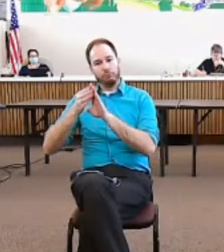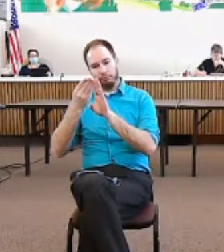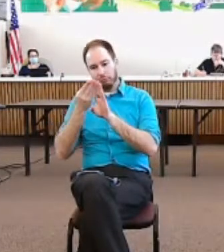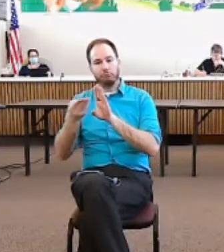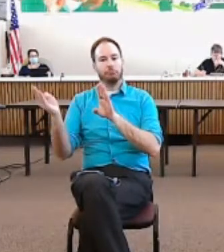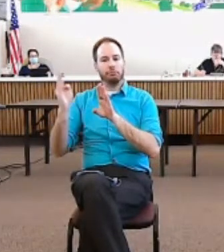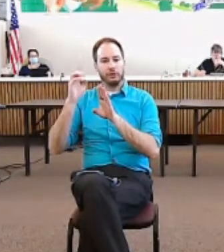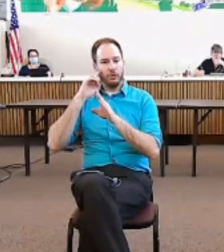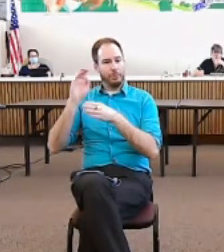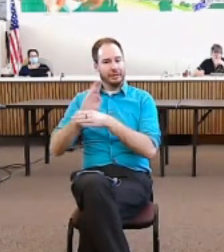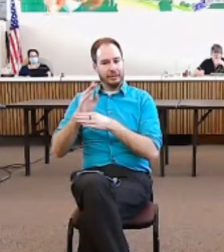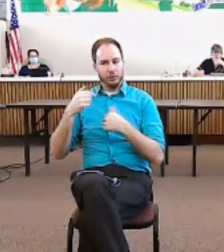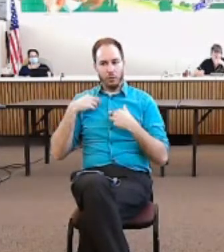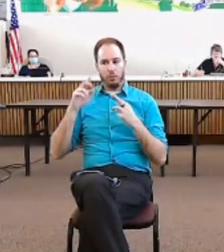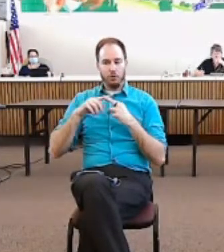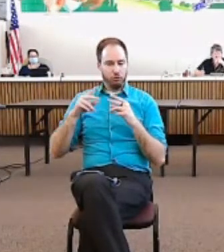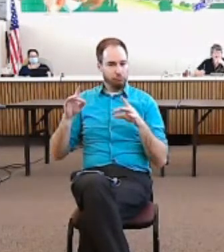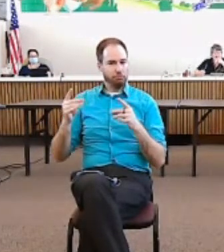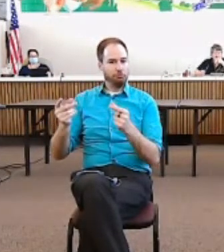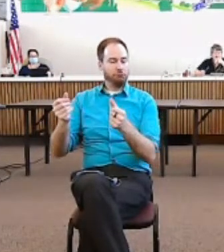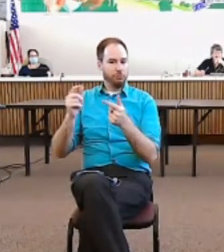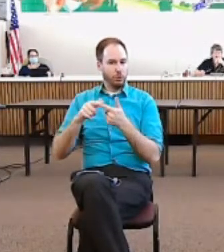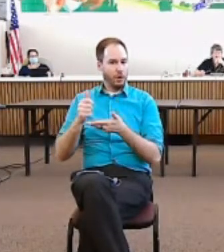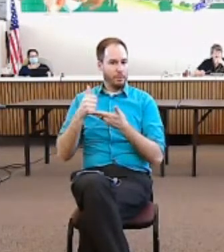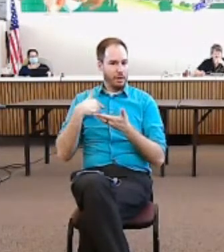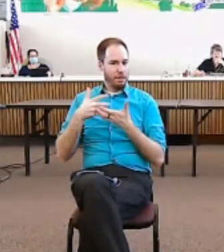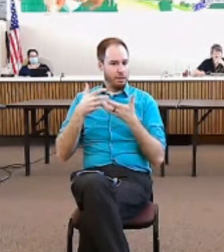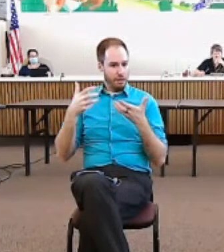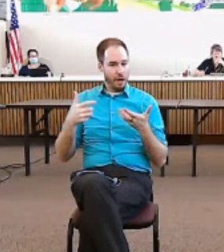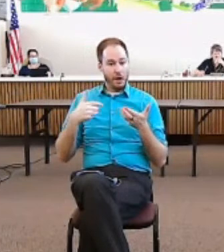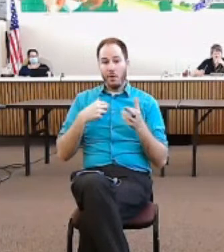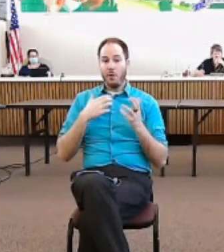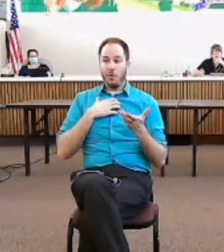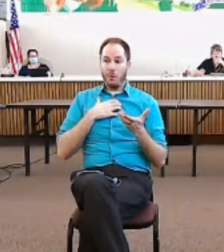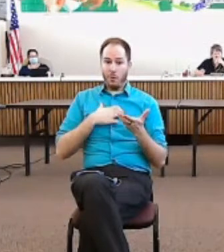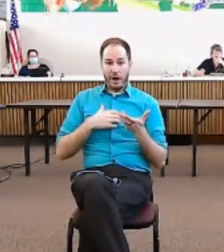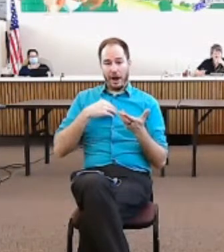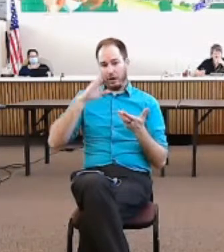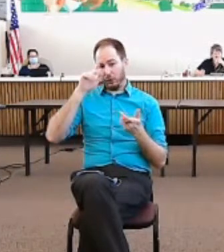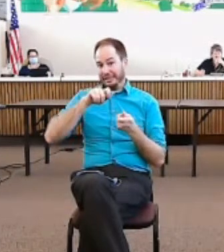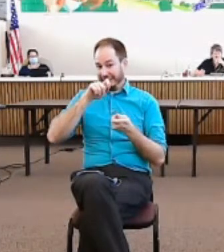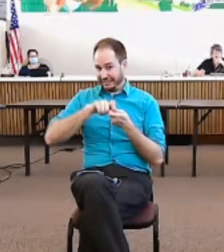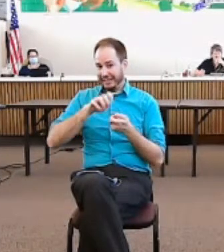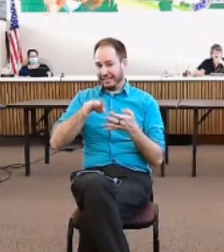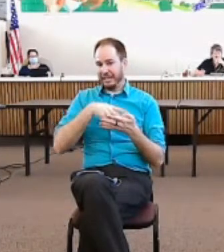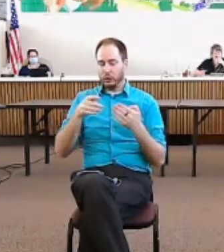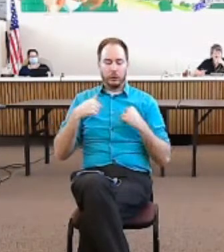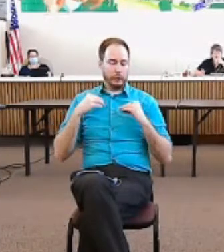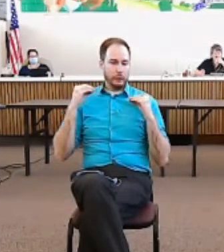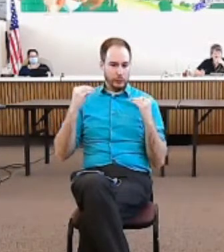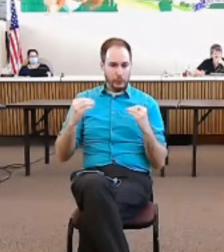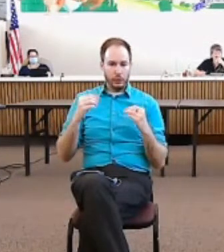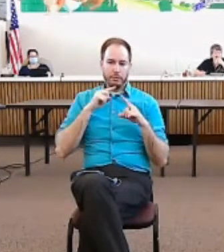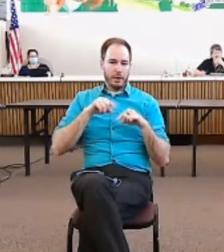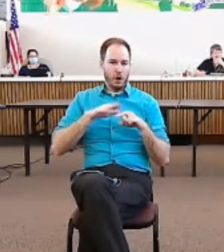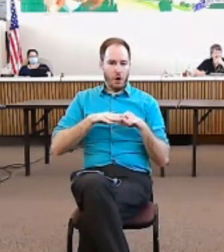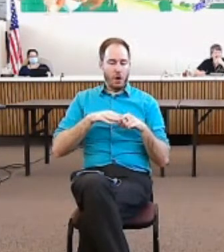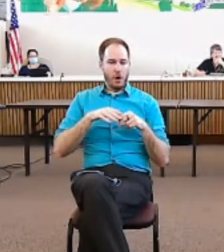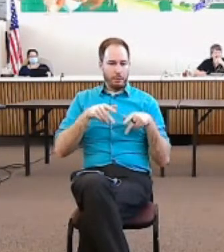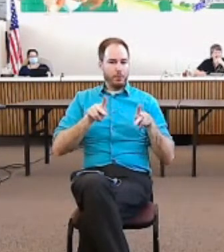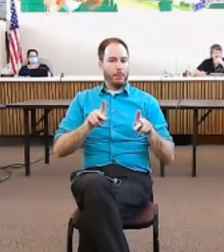as we can. This approval tonight helps us very much. I wish I had, and I don't have an exact schedule at this time. We have